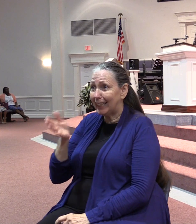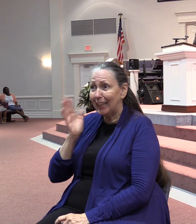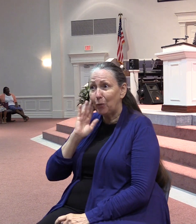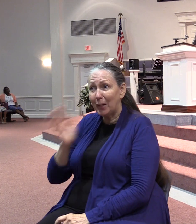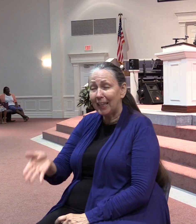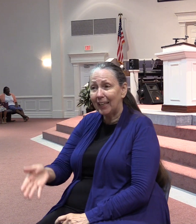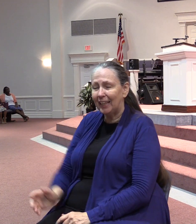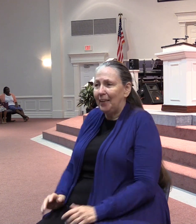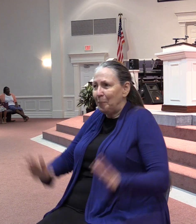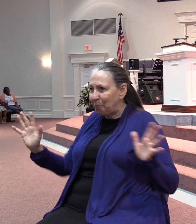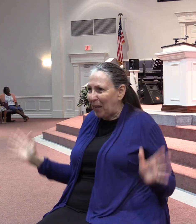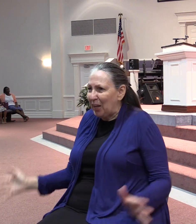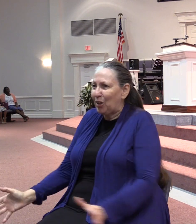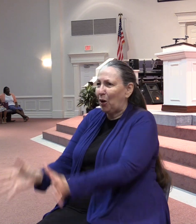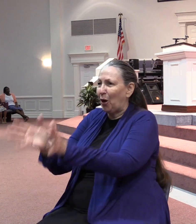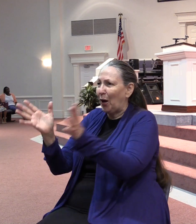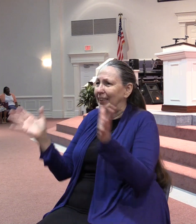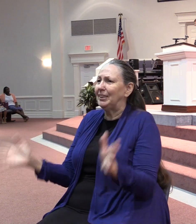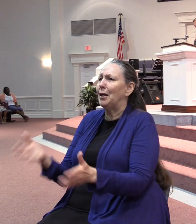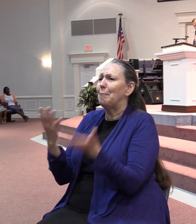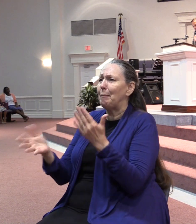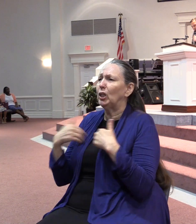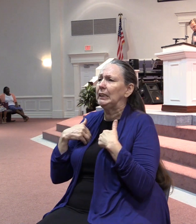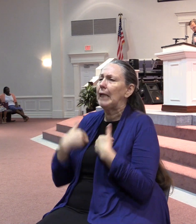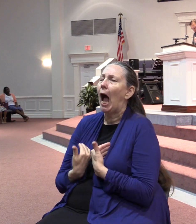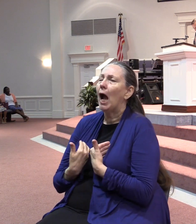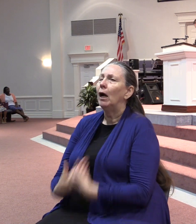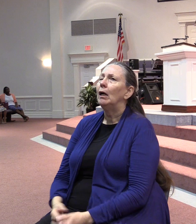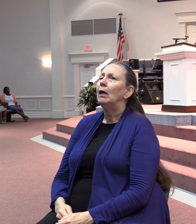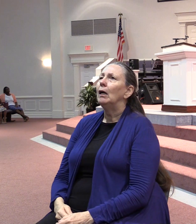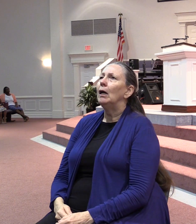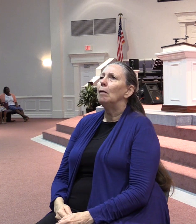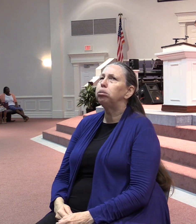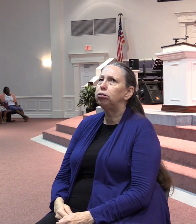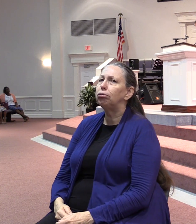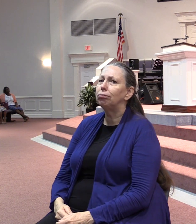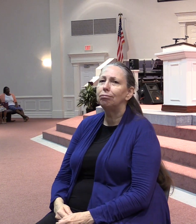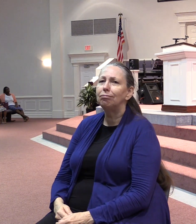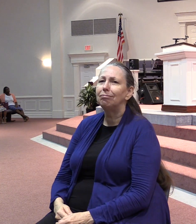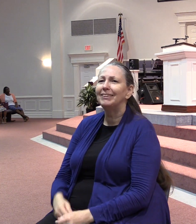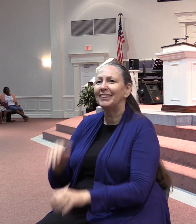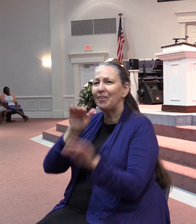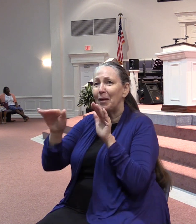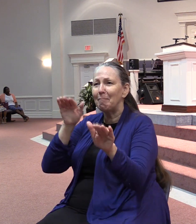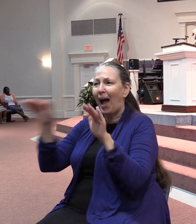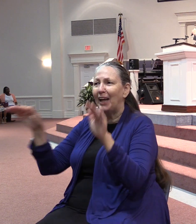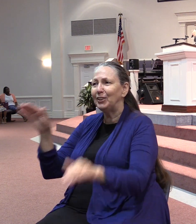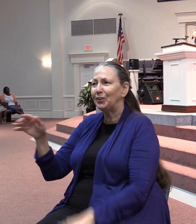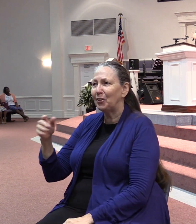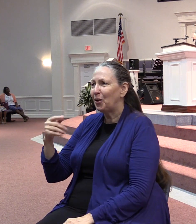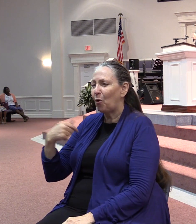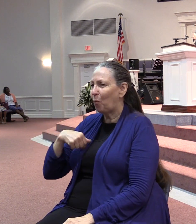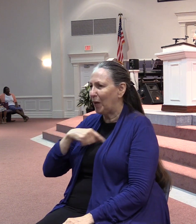just encourage you today that might be a little weary in the journey and remind you that you are not